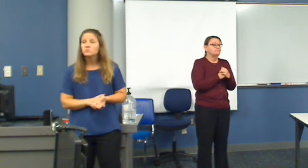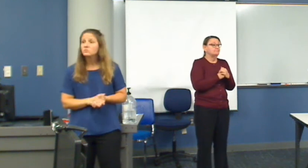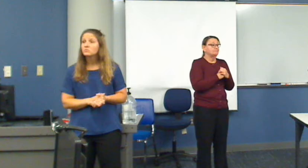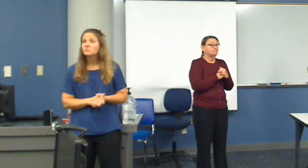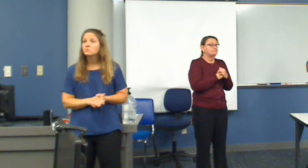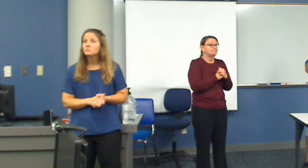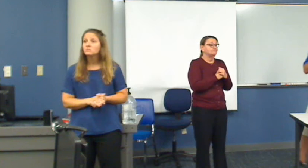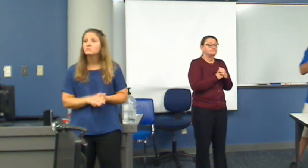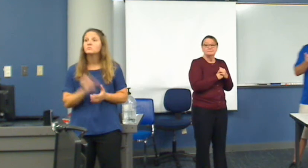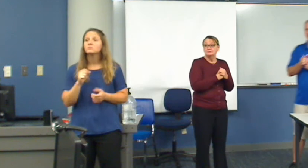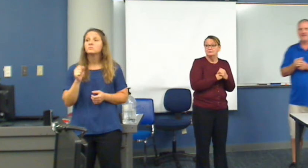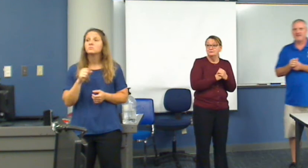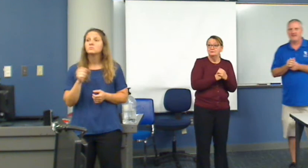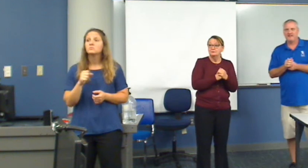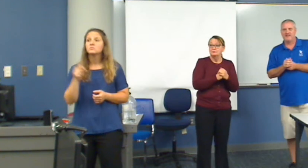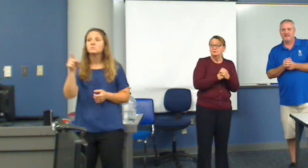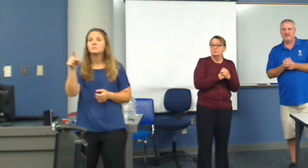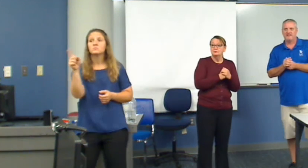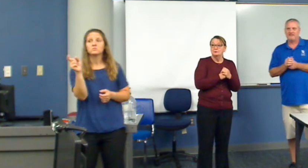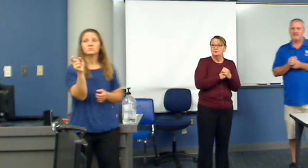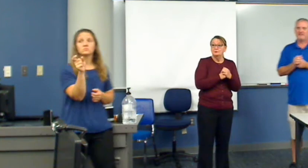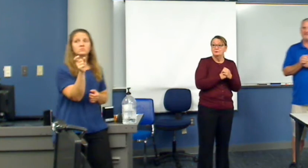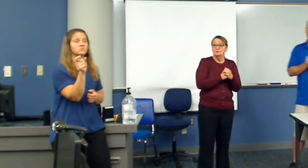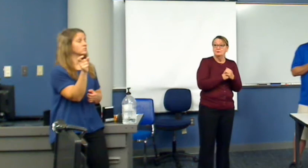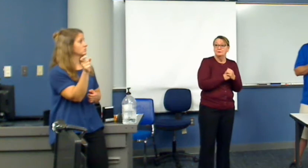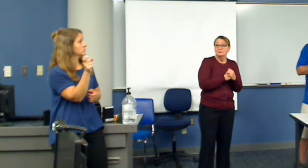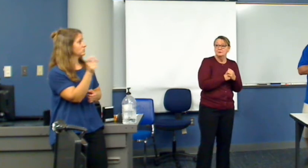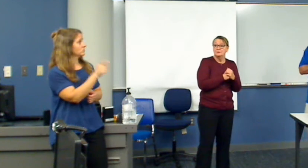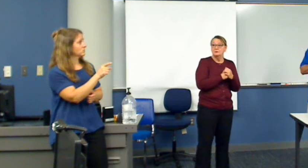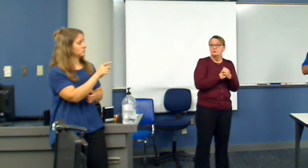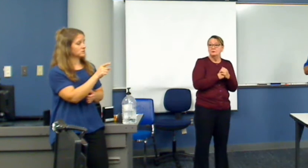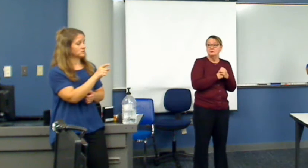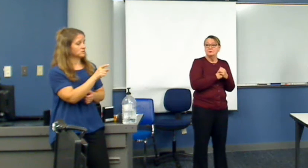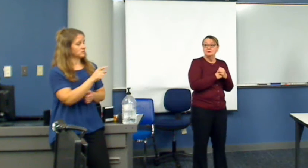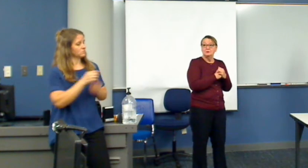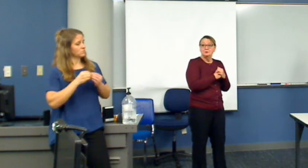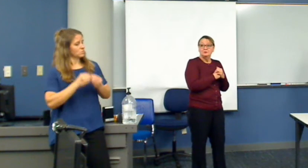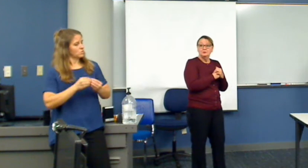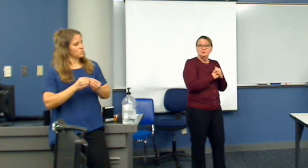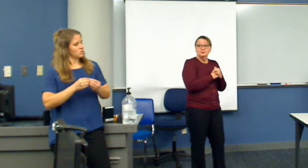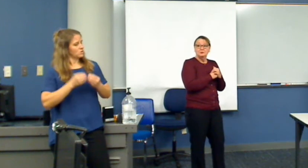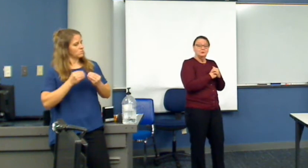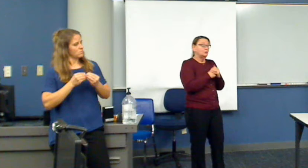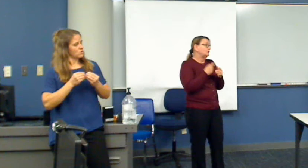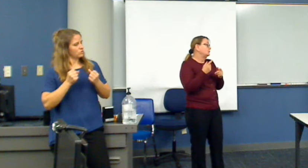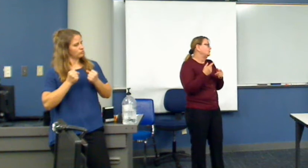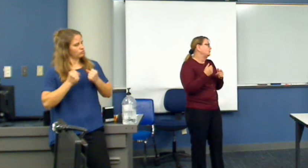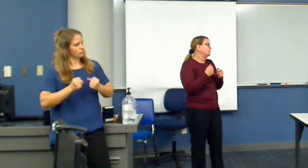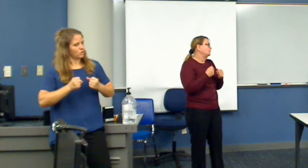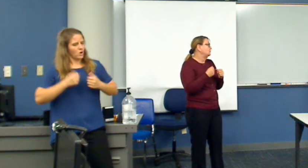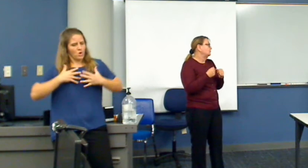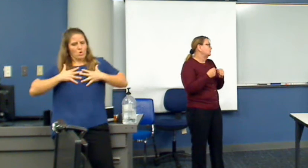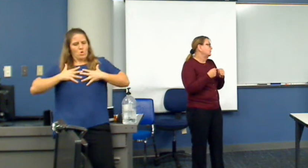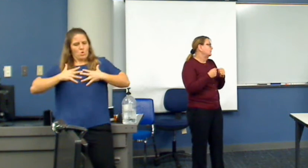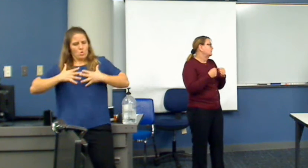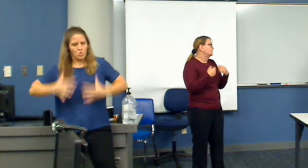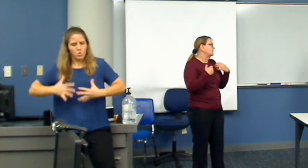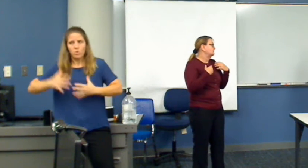far? Yes. Do you do a stronger breath for an adult than an infant? Yes,